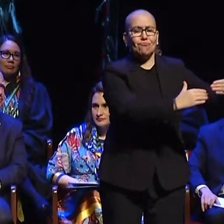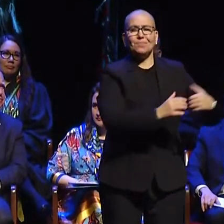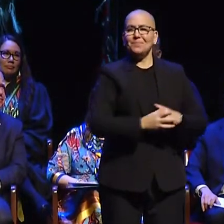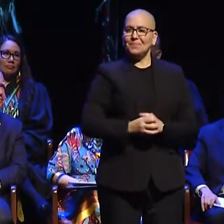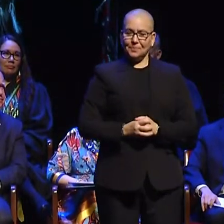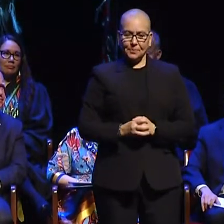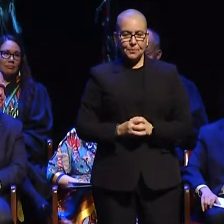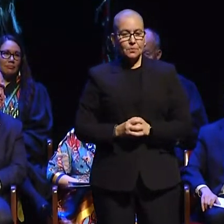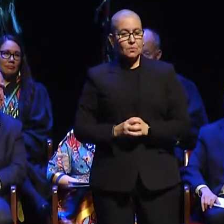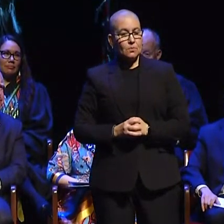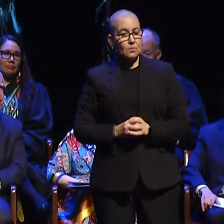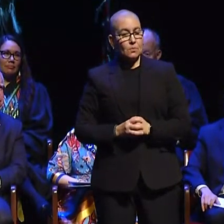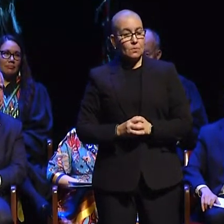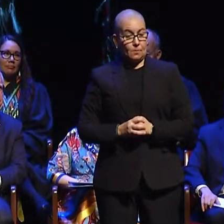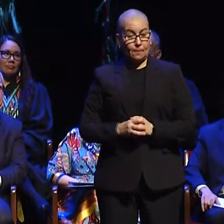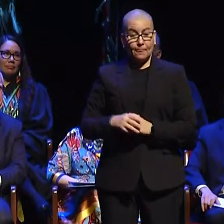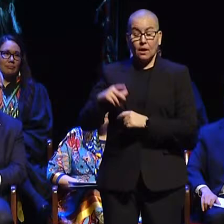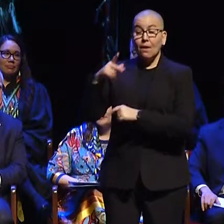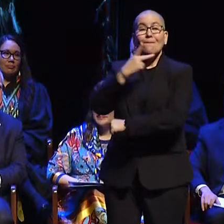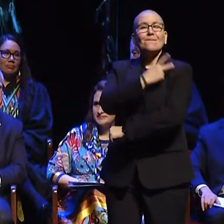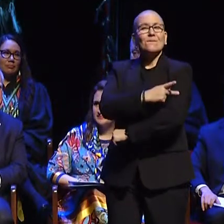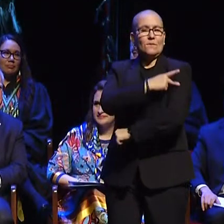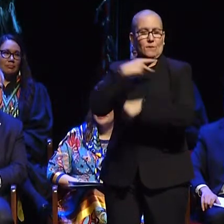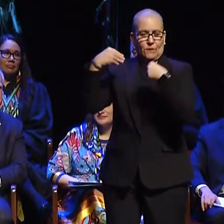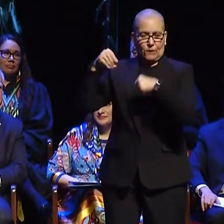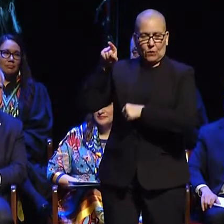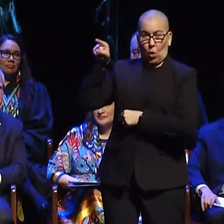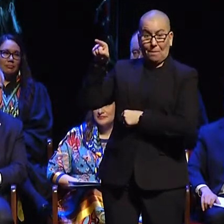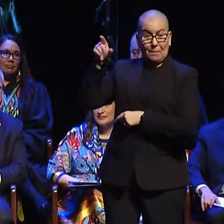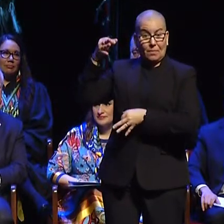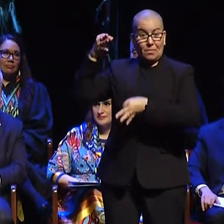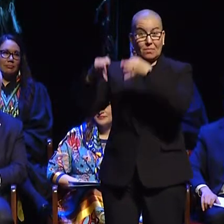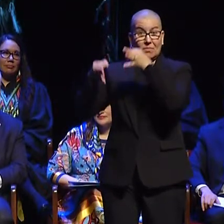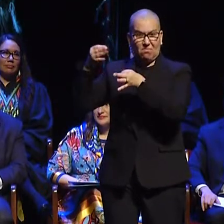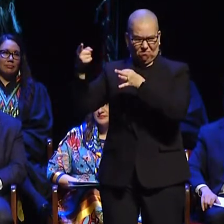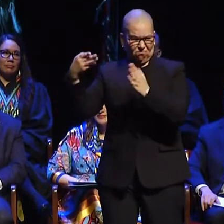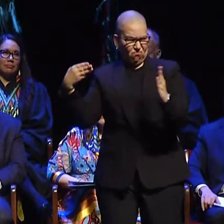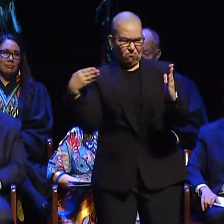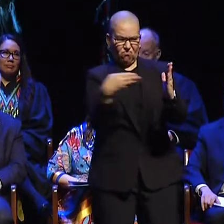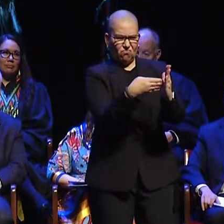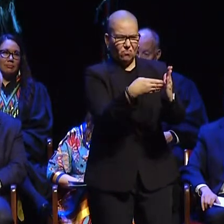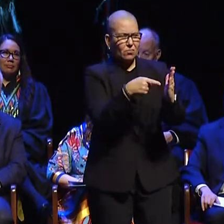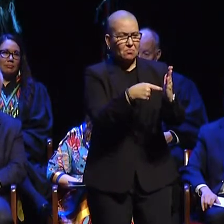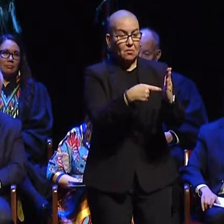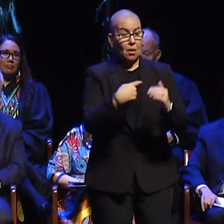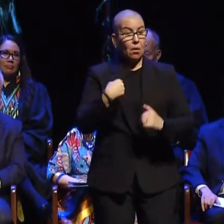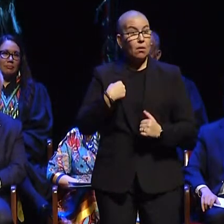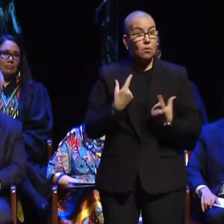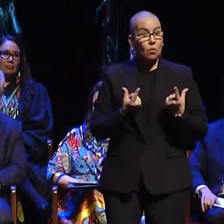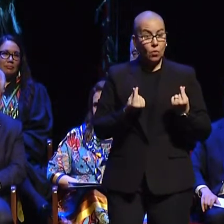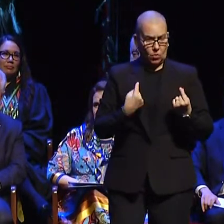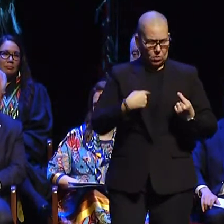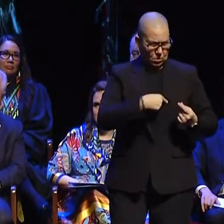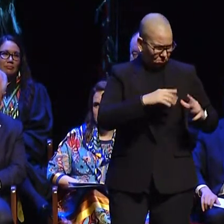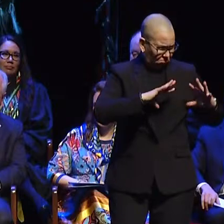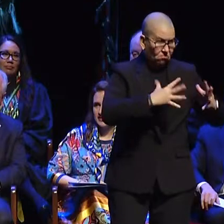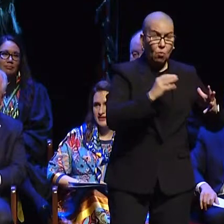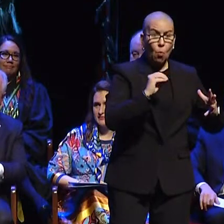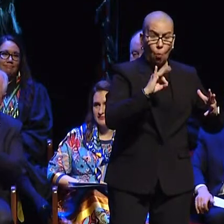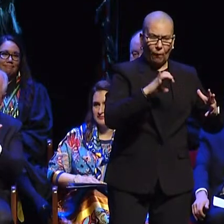court. And your attorney general's office went to work to defend it in court, and so far we have won every step of the